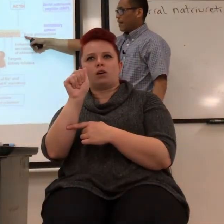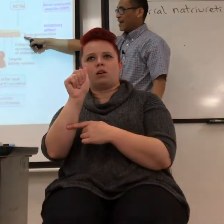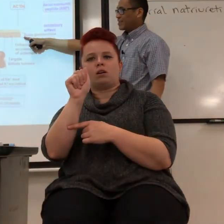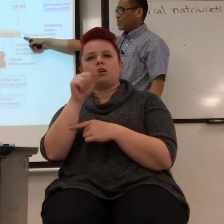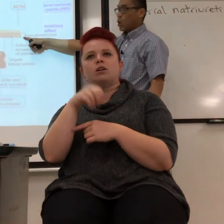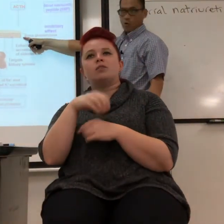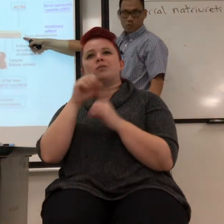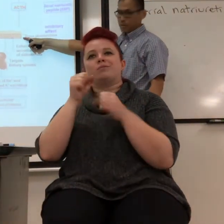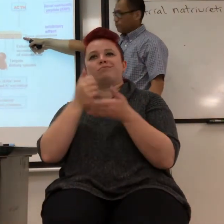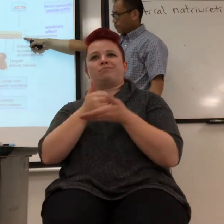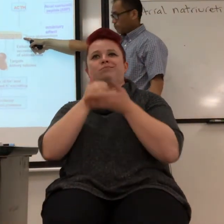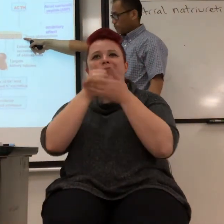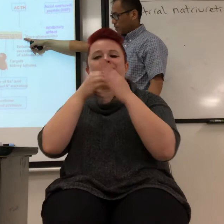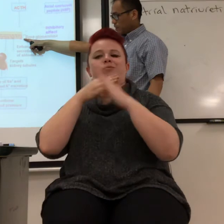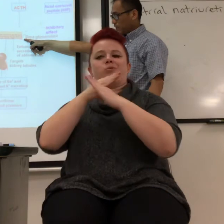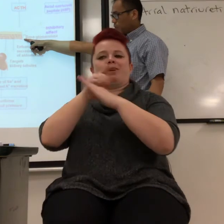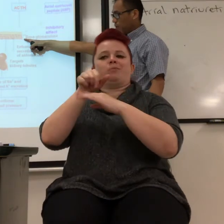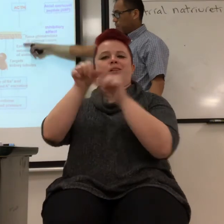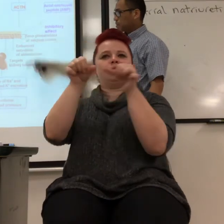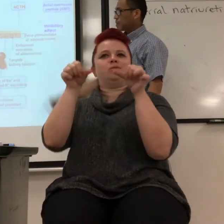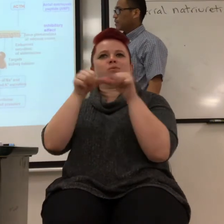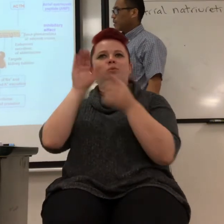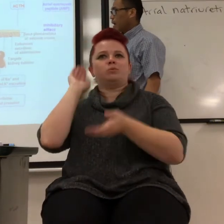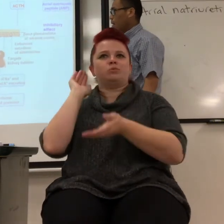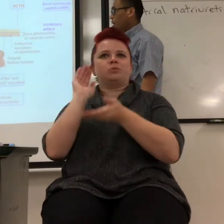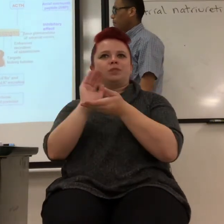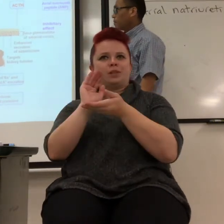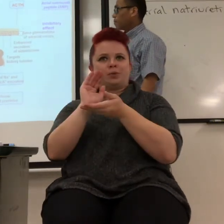inhibit that zone to decrease,